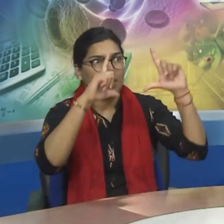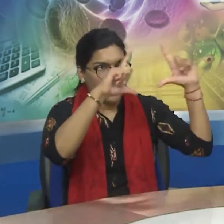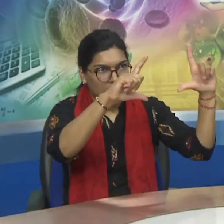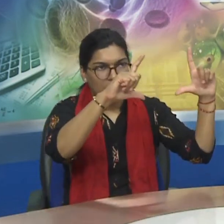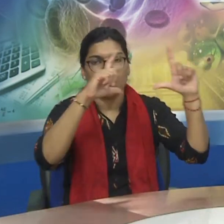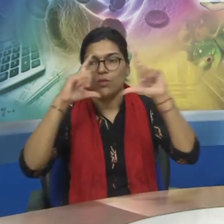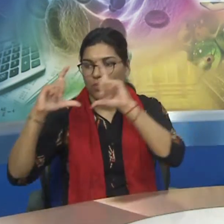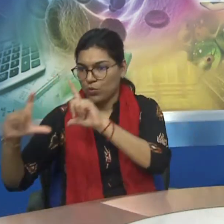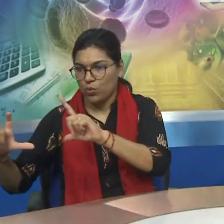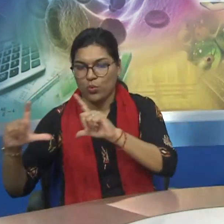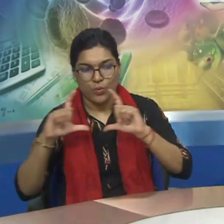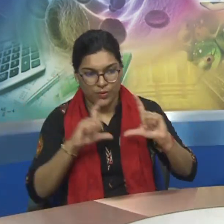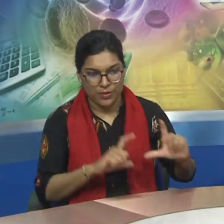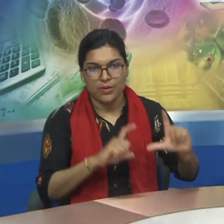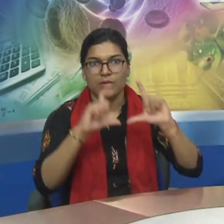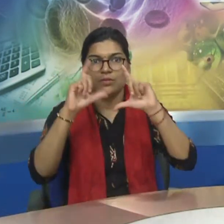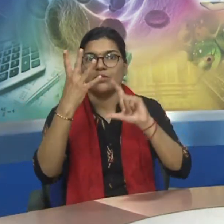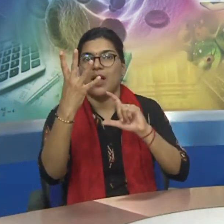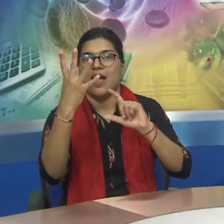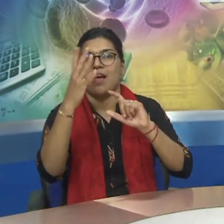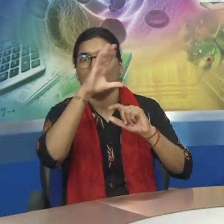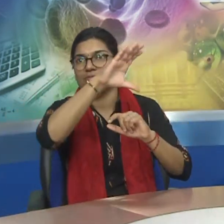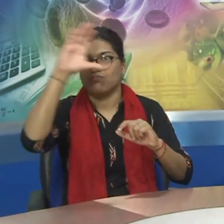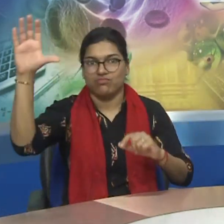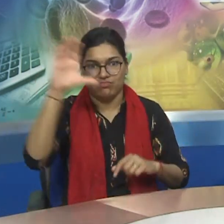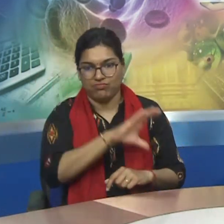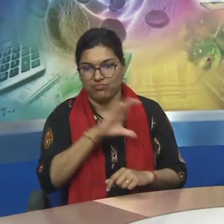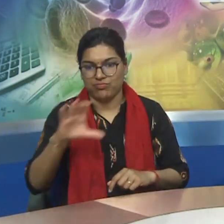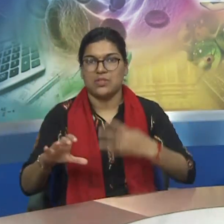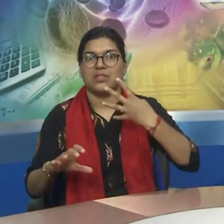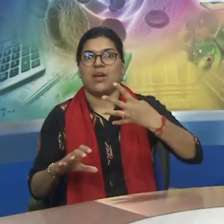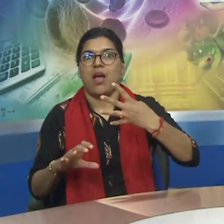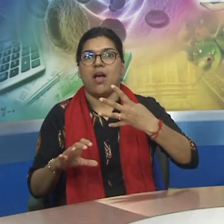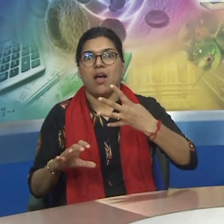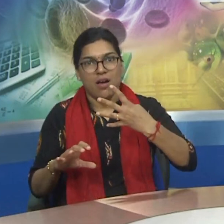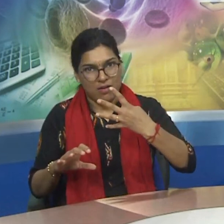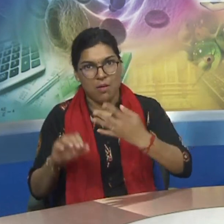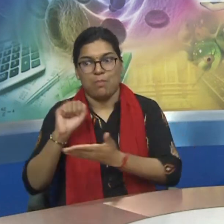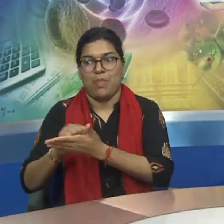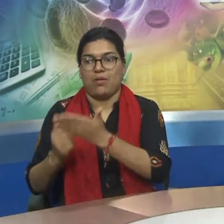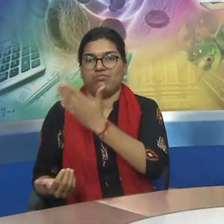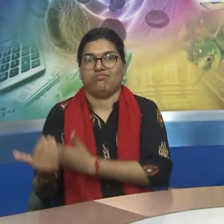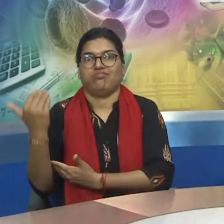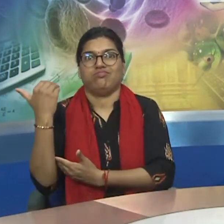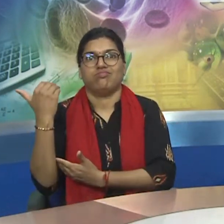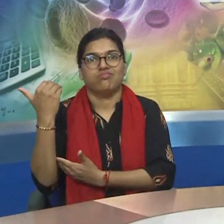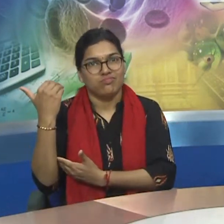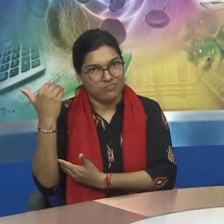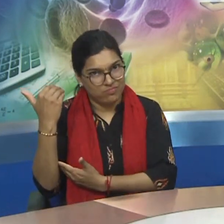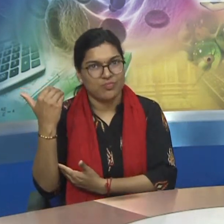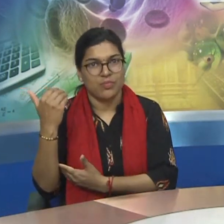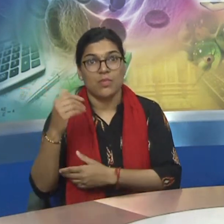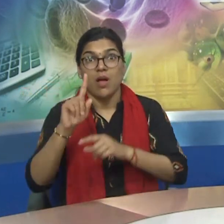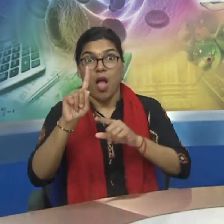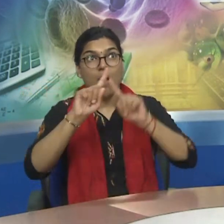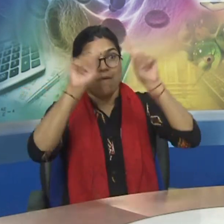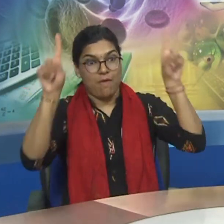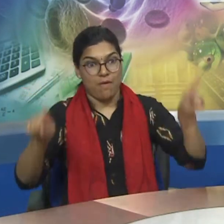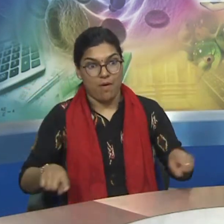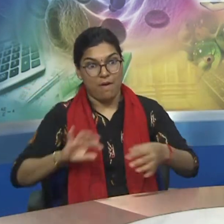the portion where you have where you can see page 1 is written, page 2 is written.